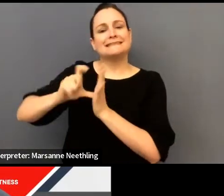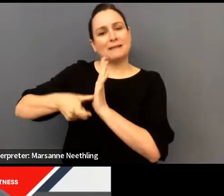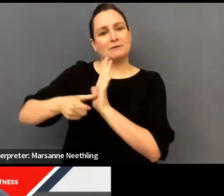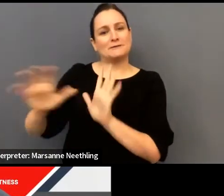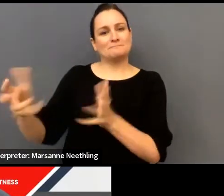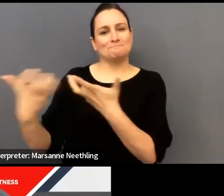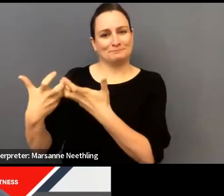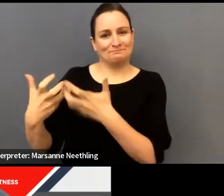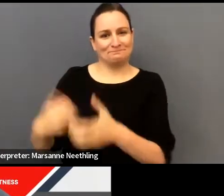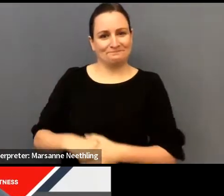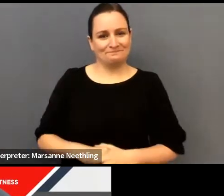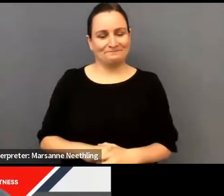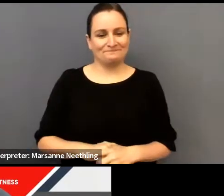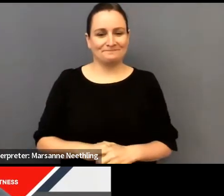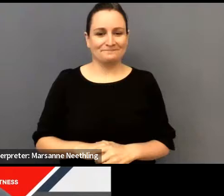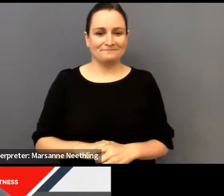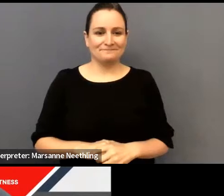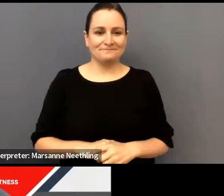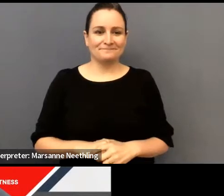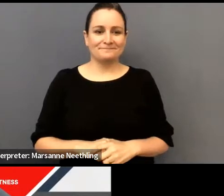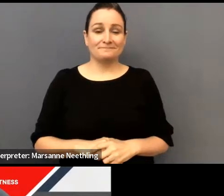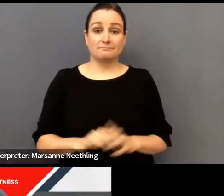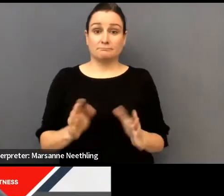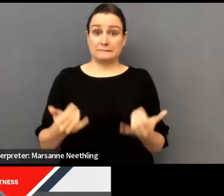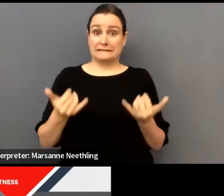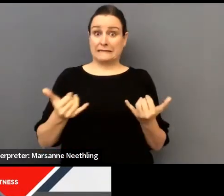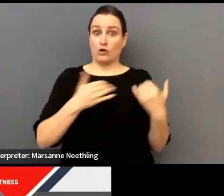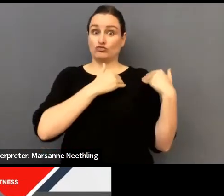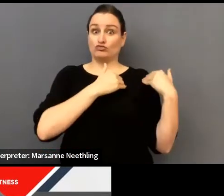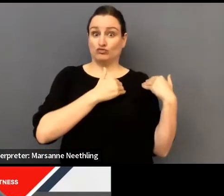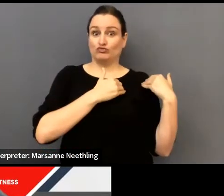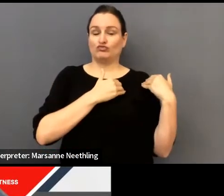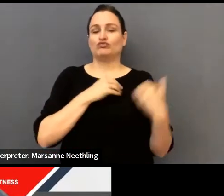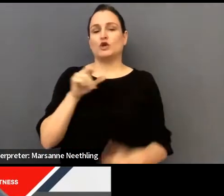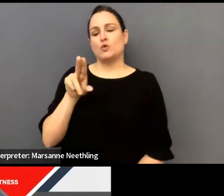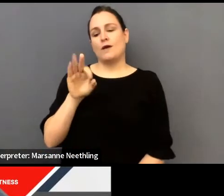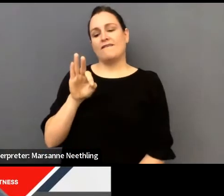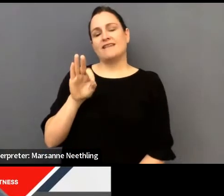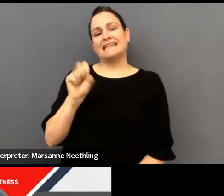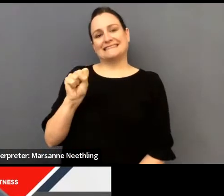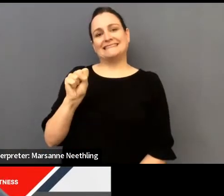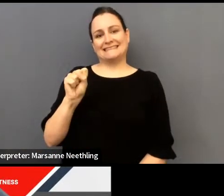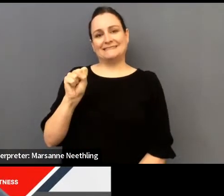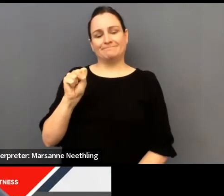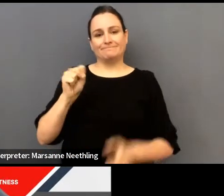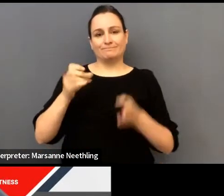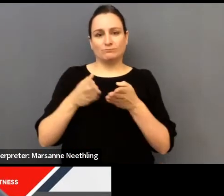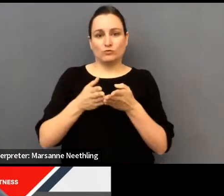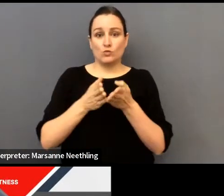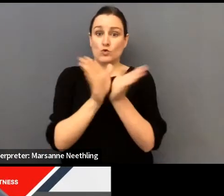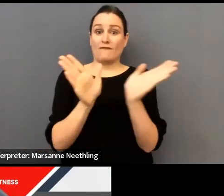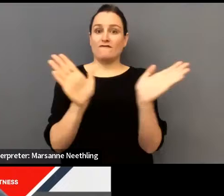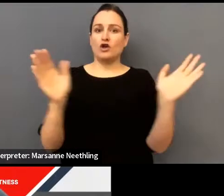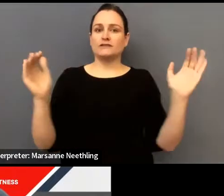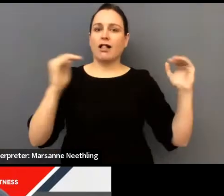She currently drives the UFS Universal Access and Universal Design approach,